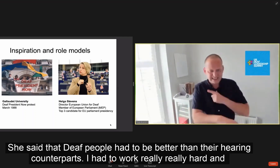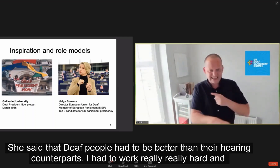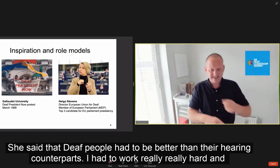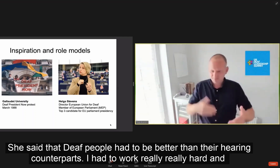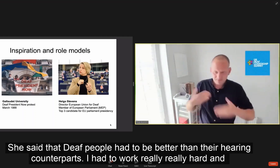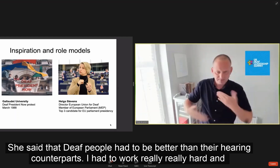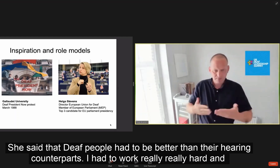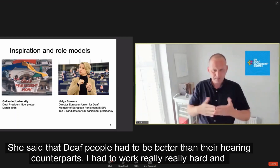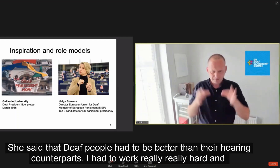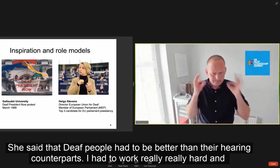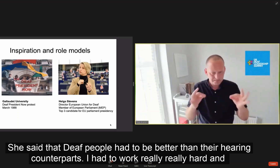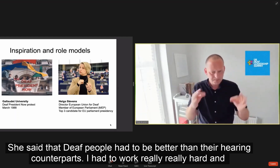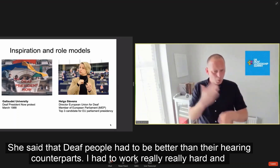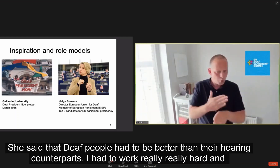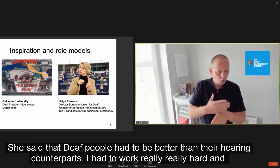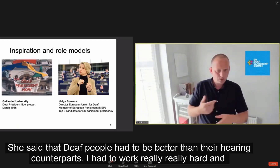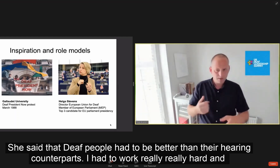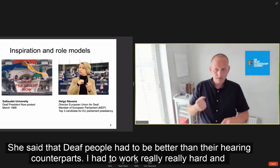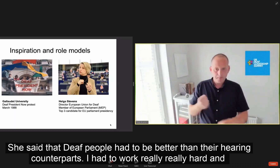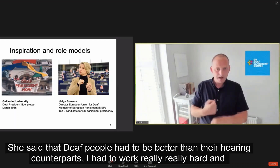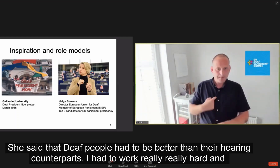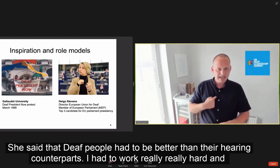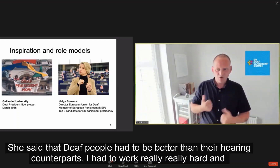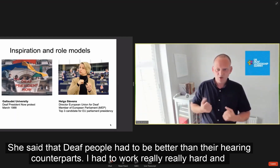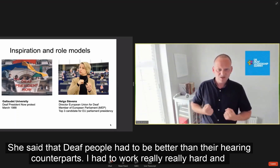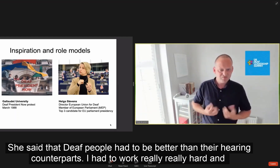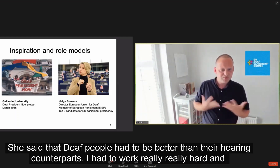to be better than their hearing counterparts. They always had to work